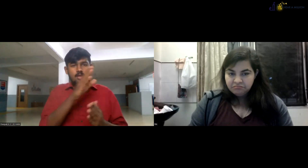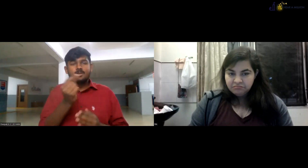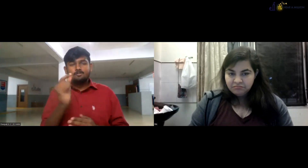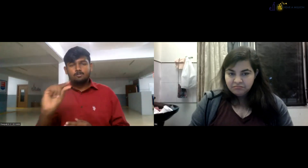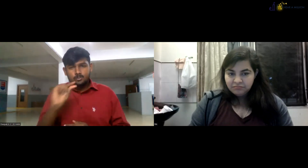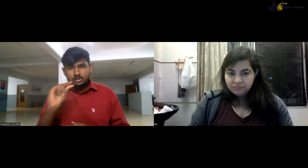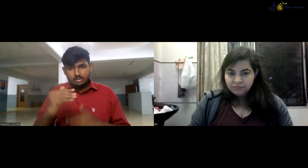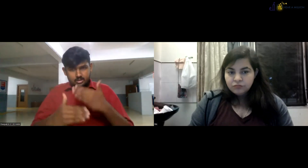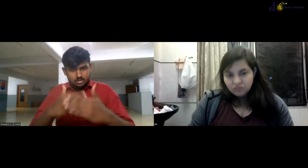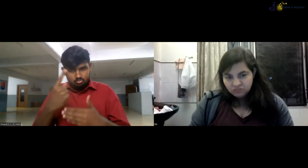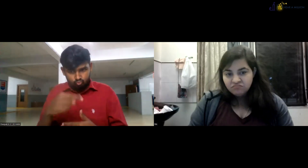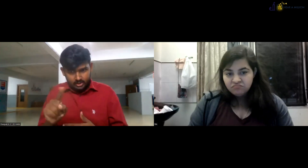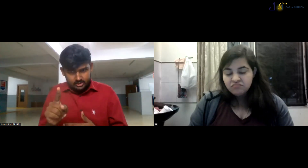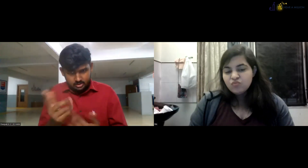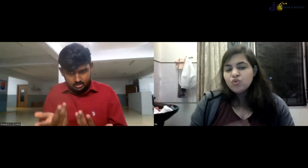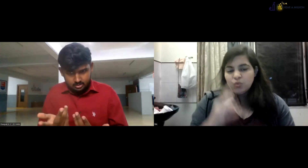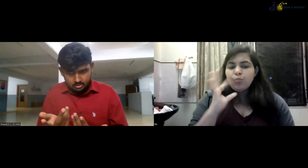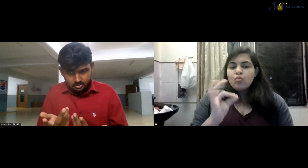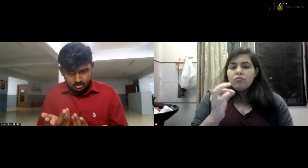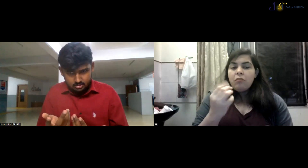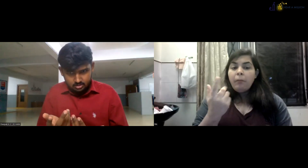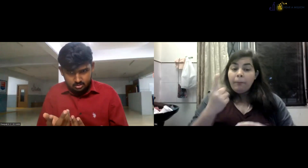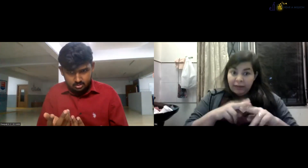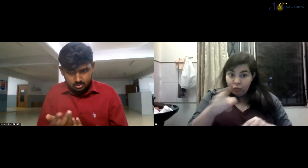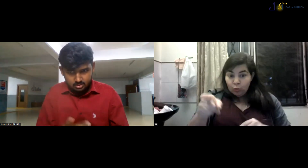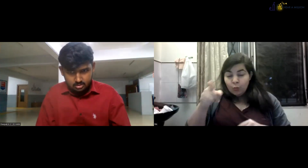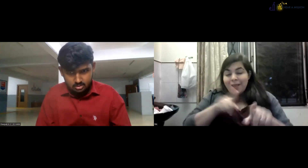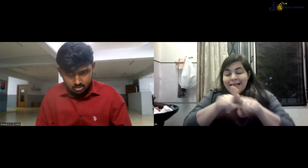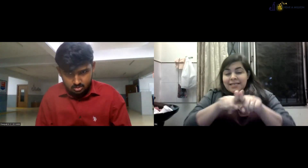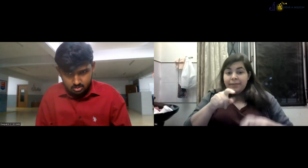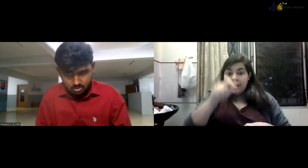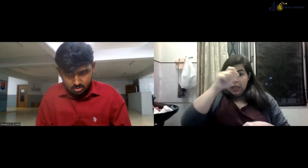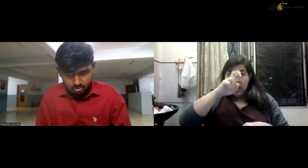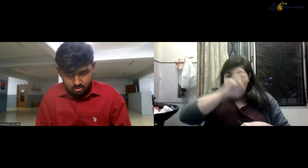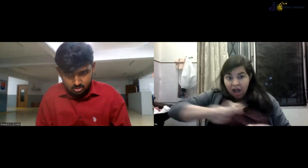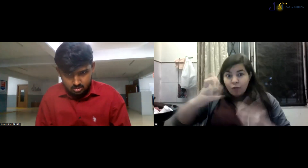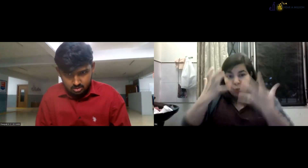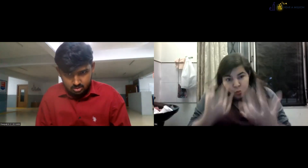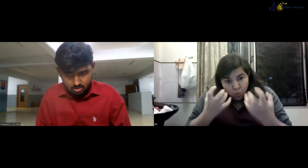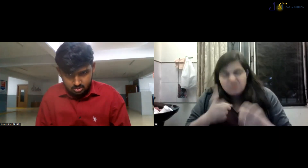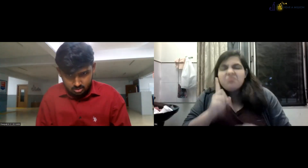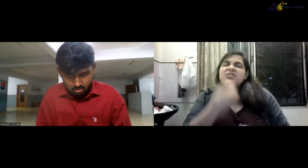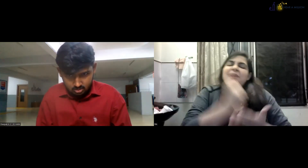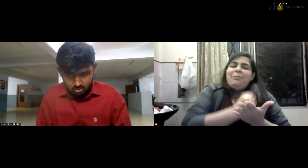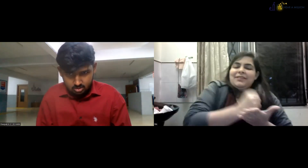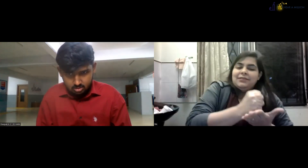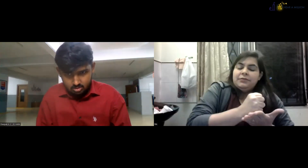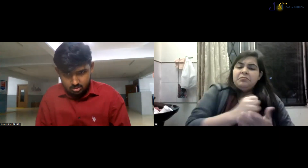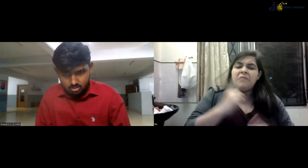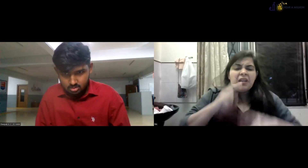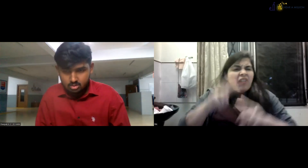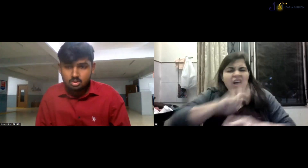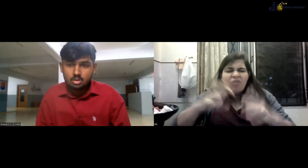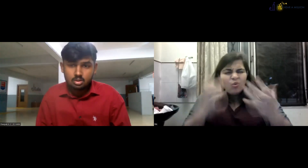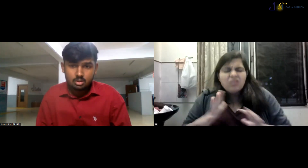you think that they have to practice, so they need to practice on the daily basis, right? To try and taste another